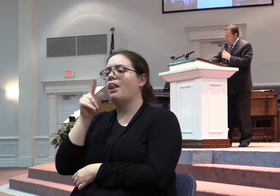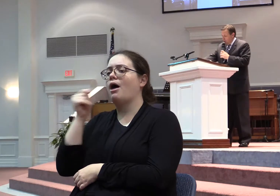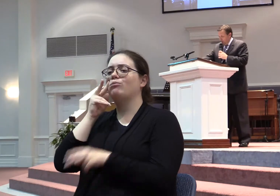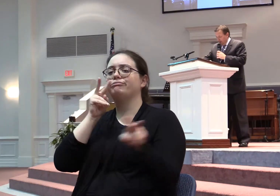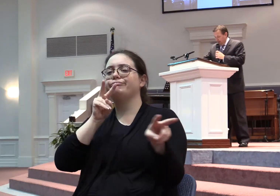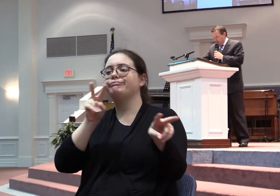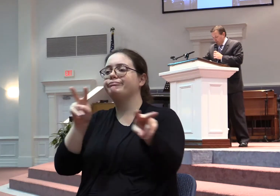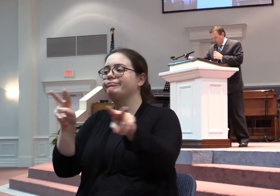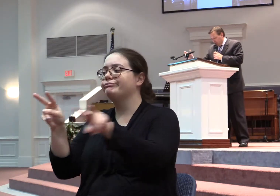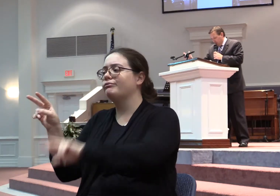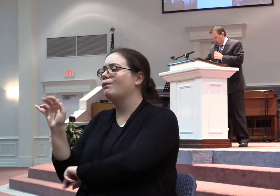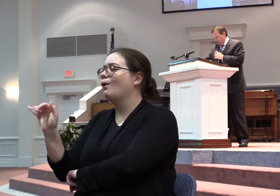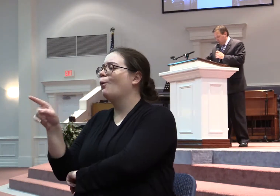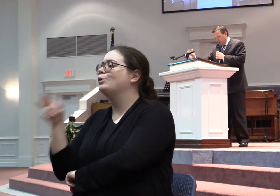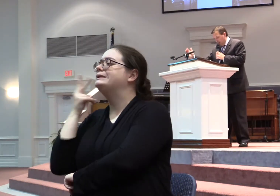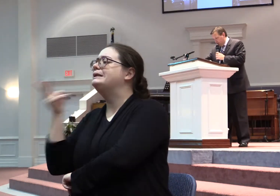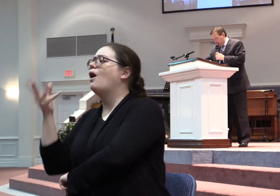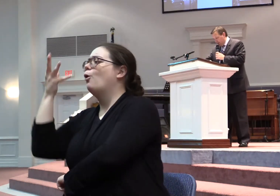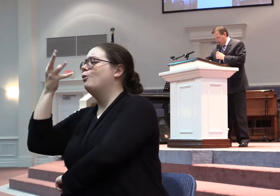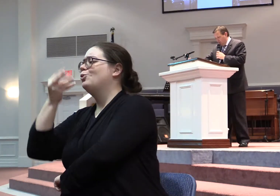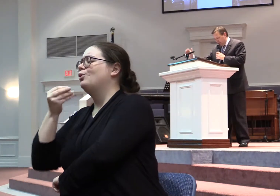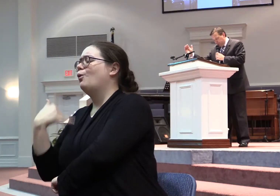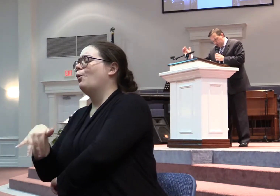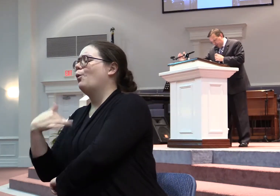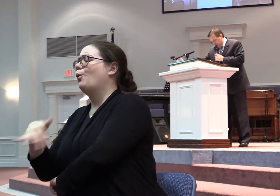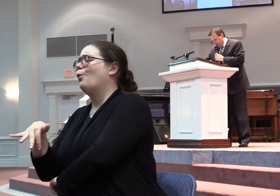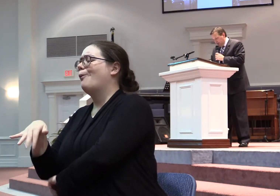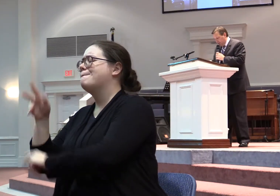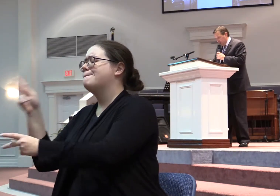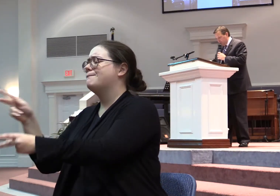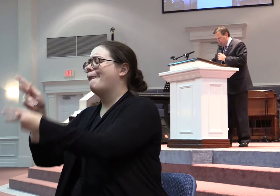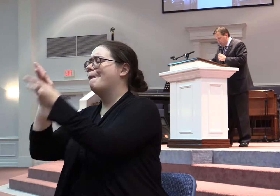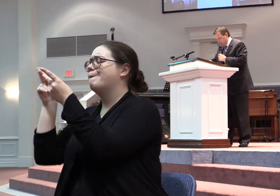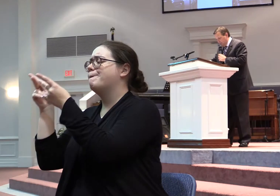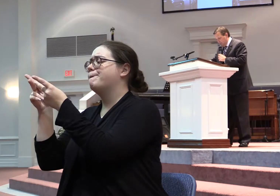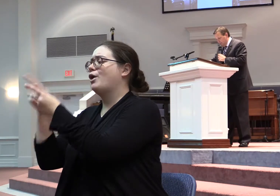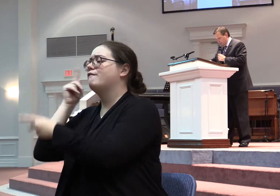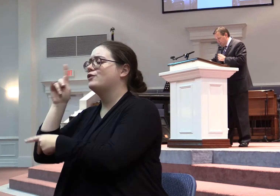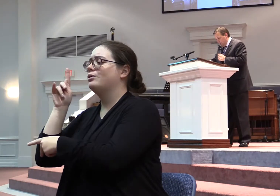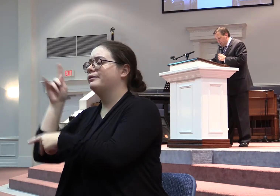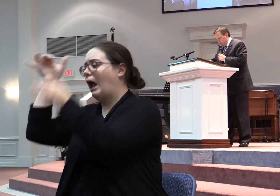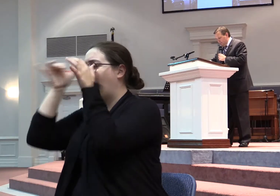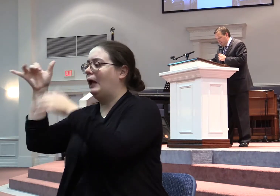the well-watered plains. It was beautiful. It was a great place. It would have been a perfect spot for his flocks.